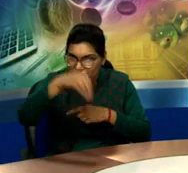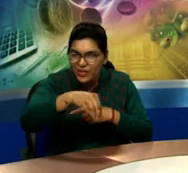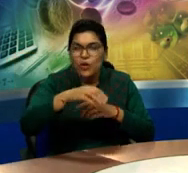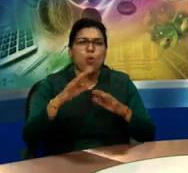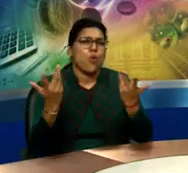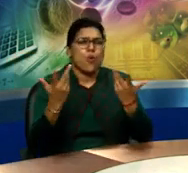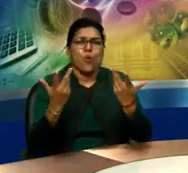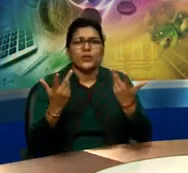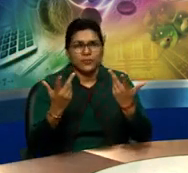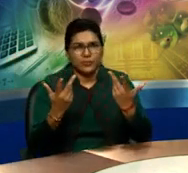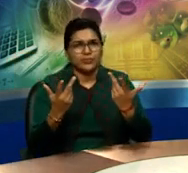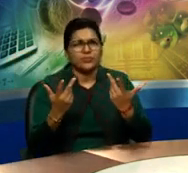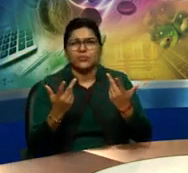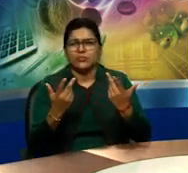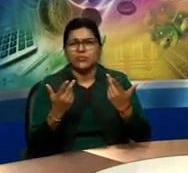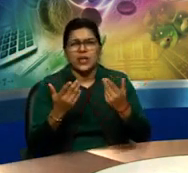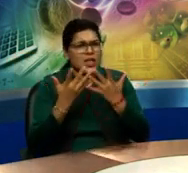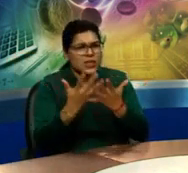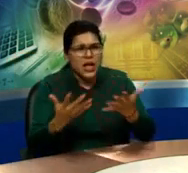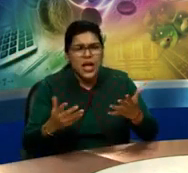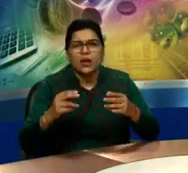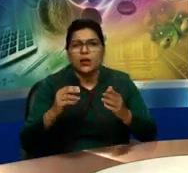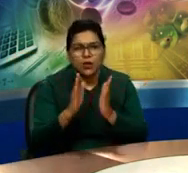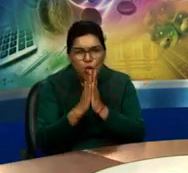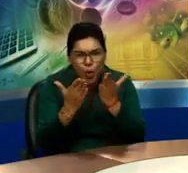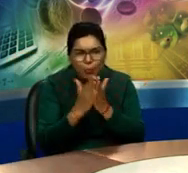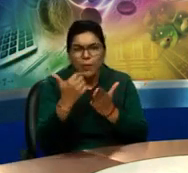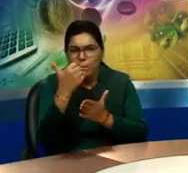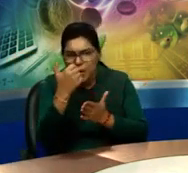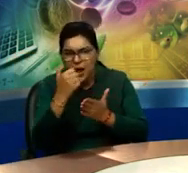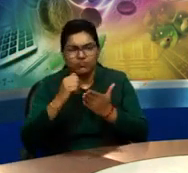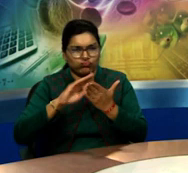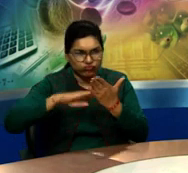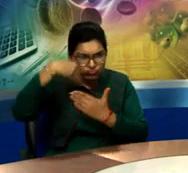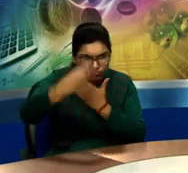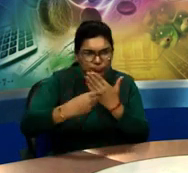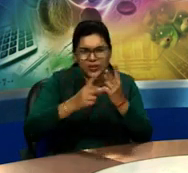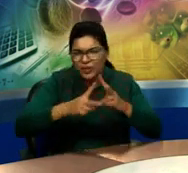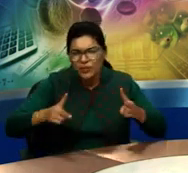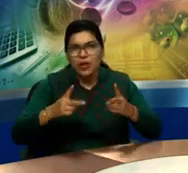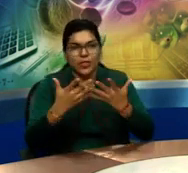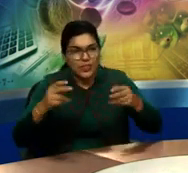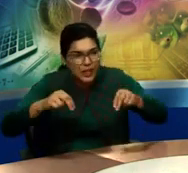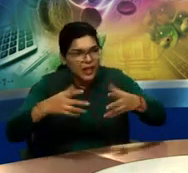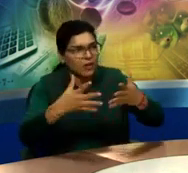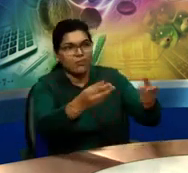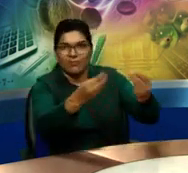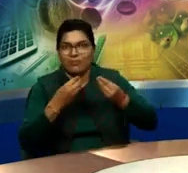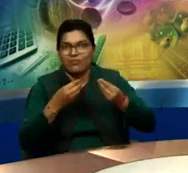is also a space to store all these tools and things or resources. So the workplace is